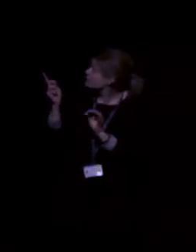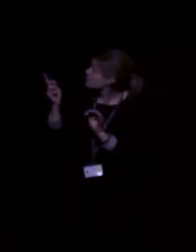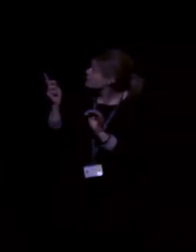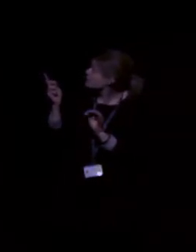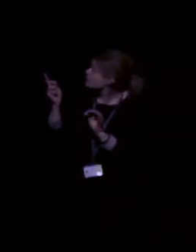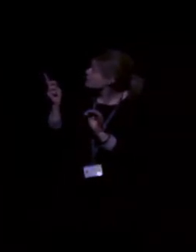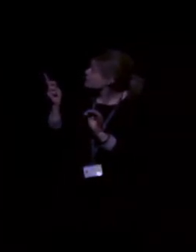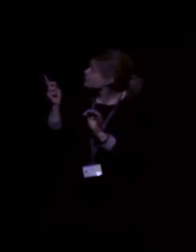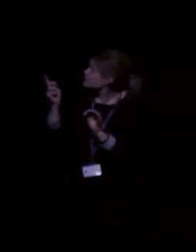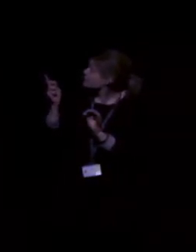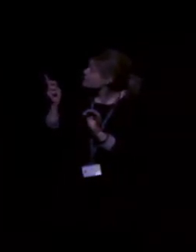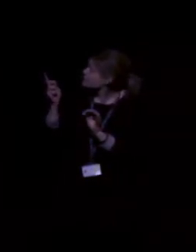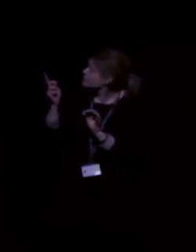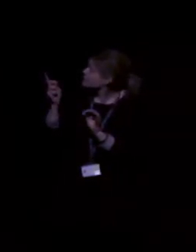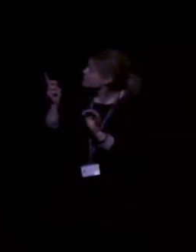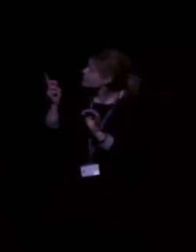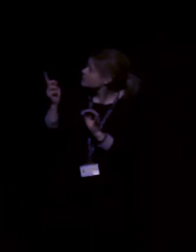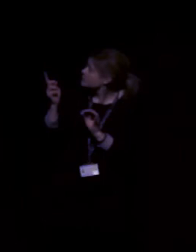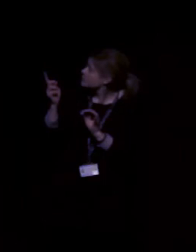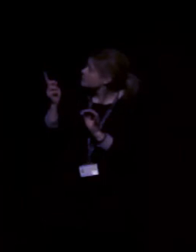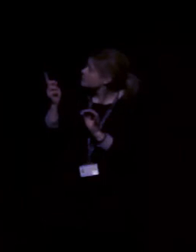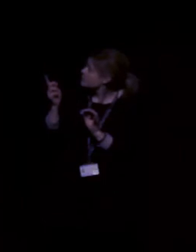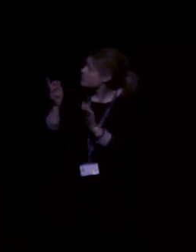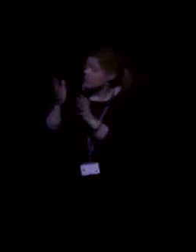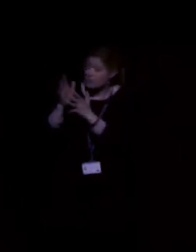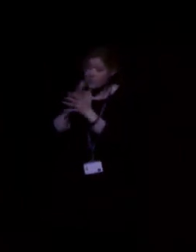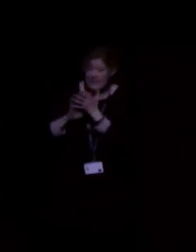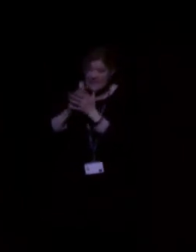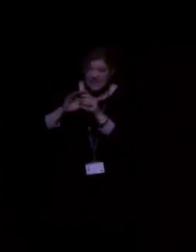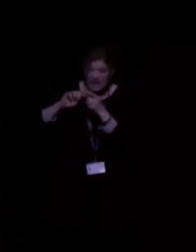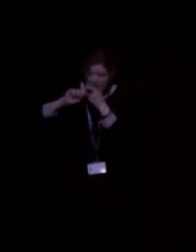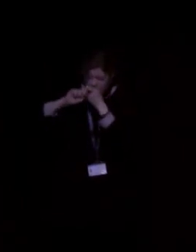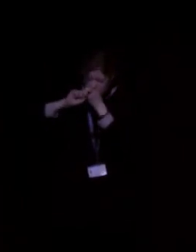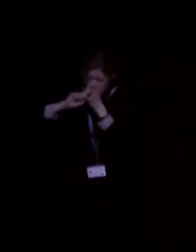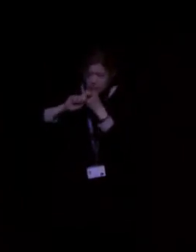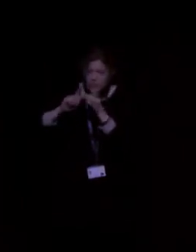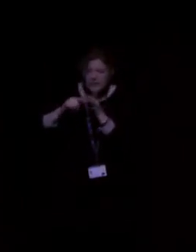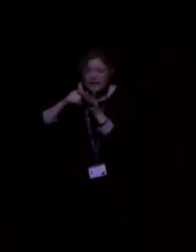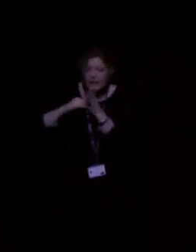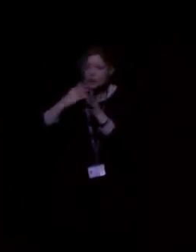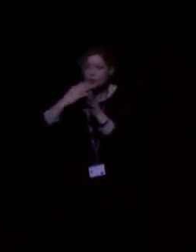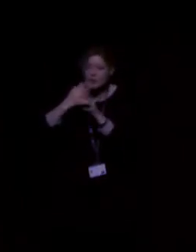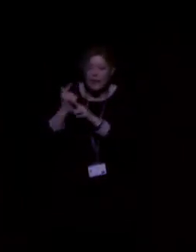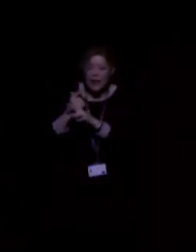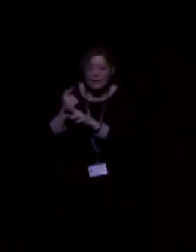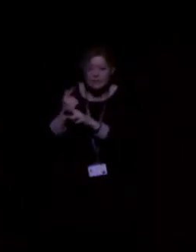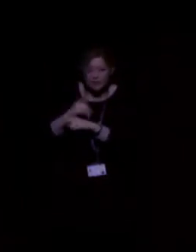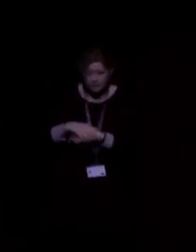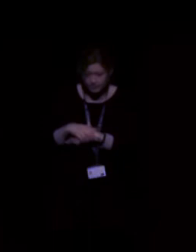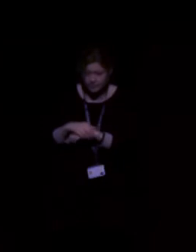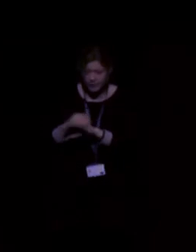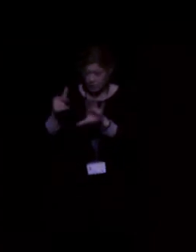the fixing of the prosthesis to the incus with a laser. So by shining the laser